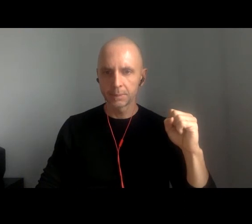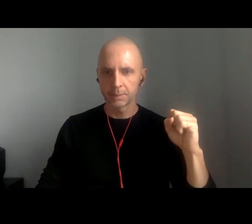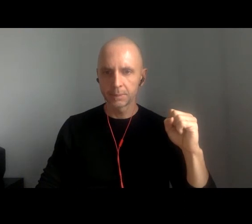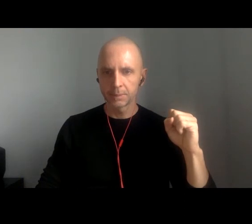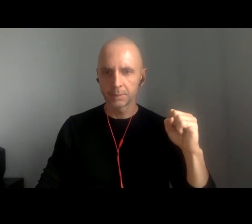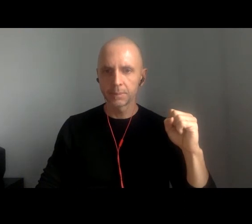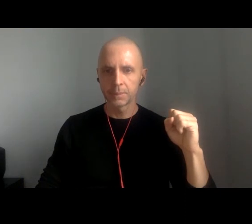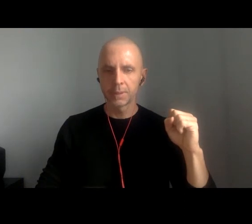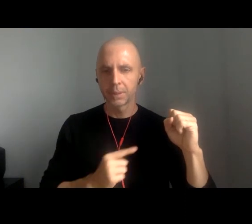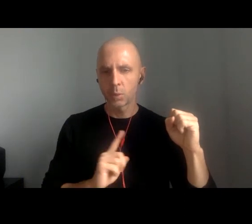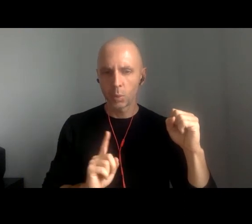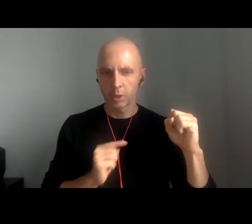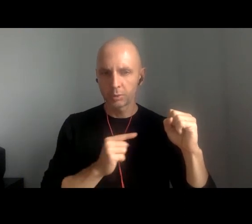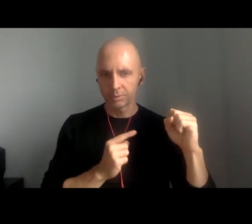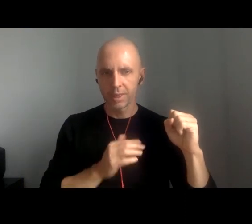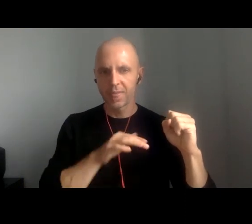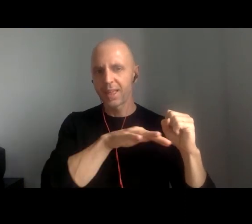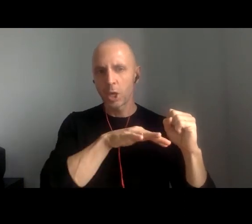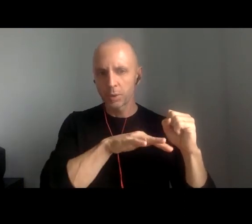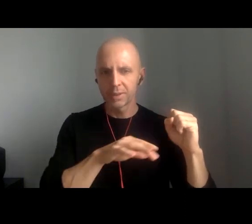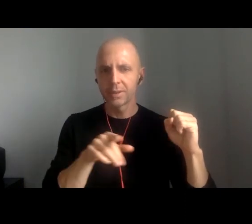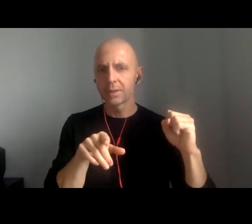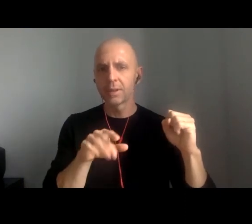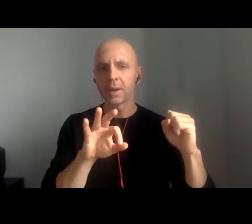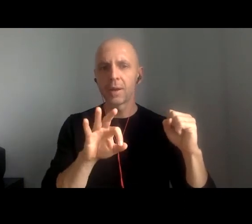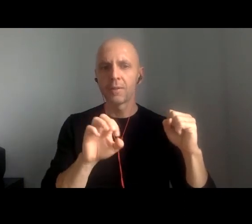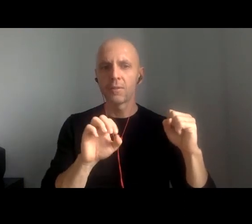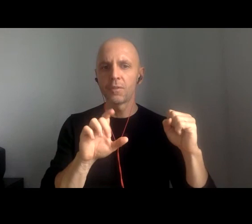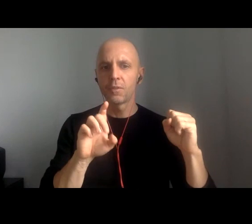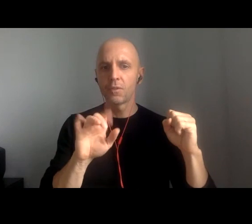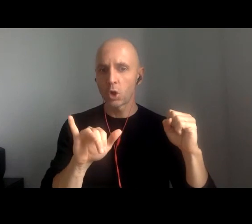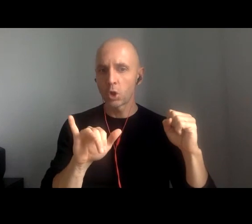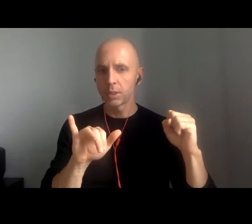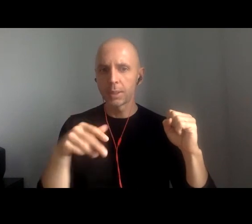folly pond as well. We have a good population of teal,